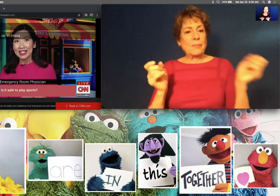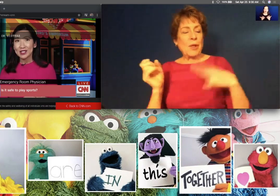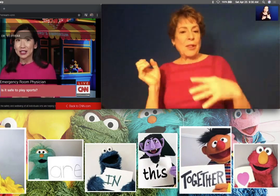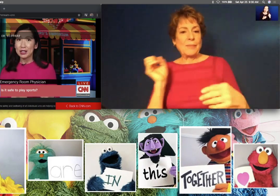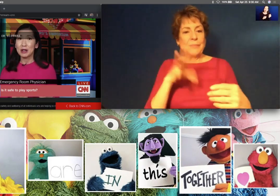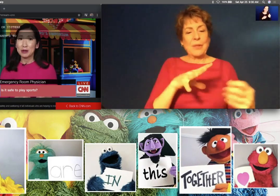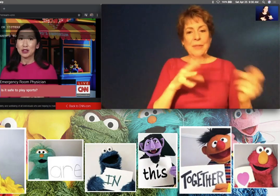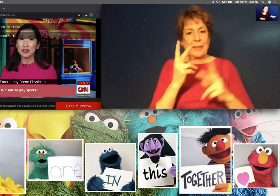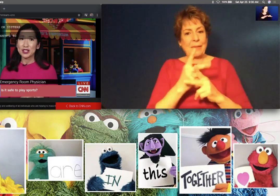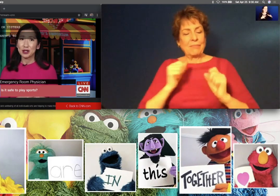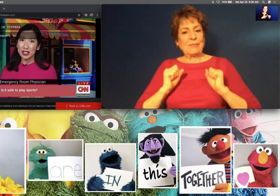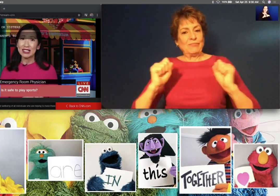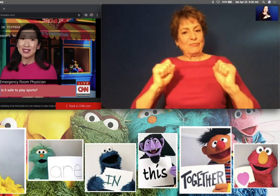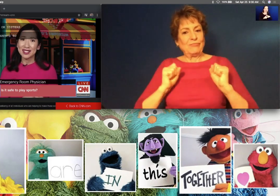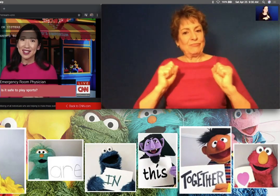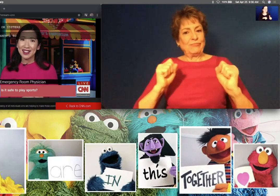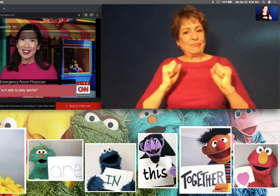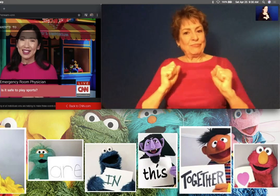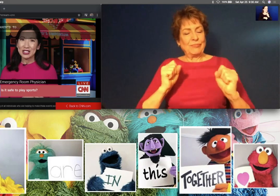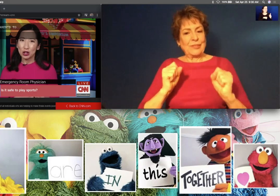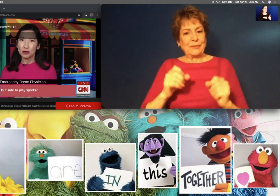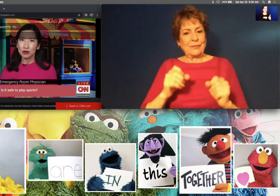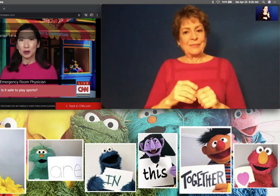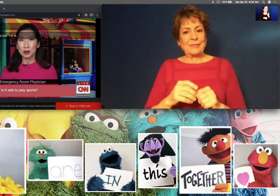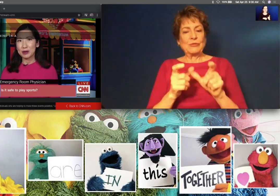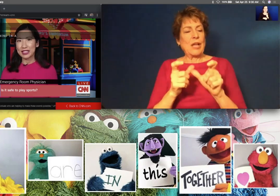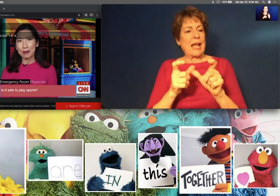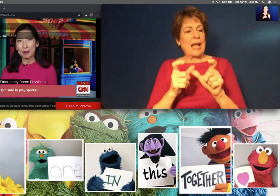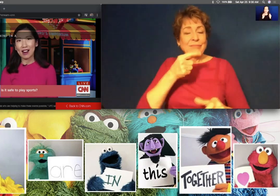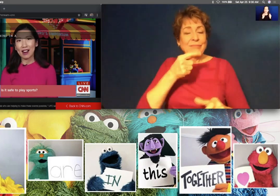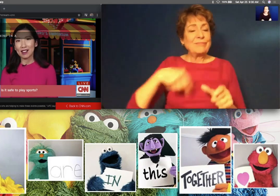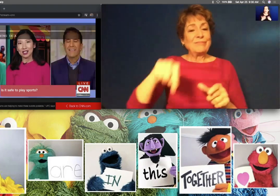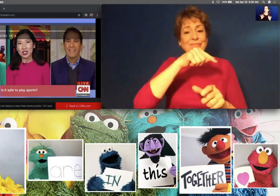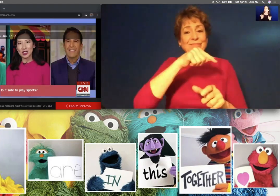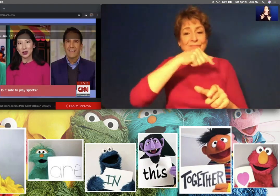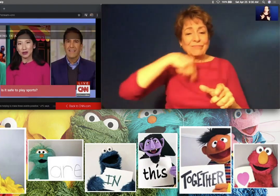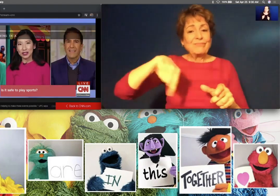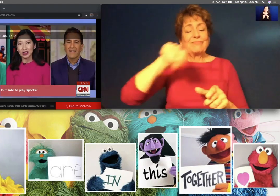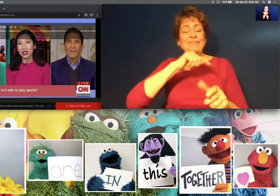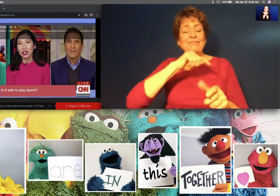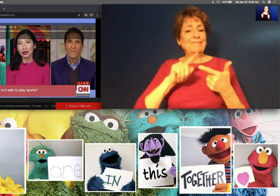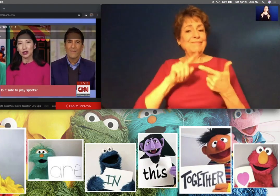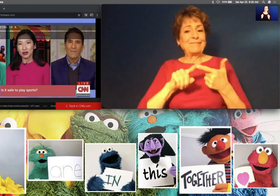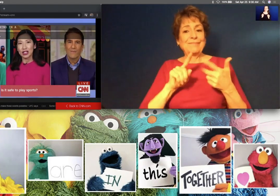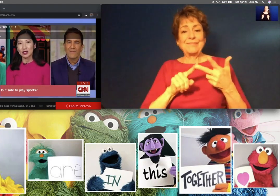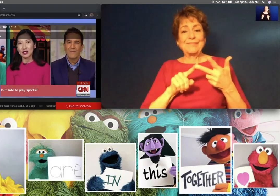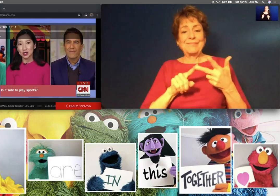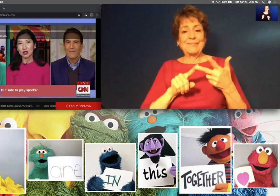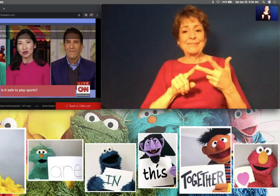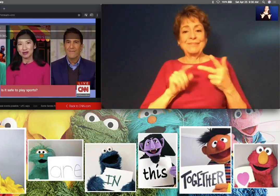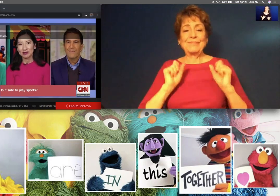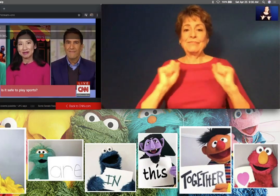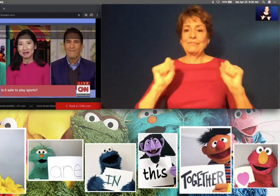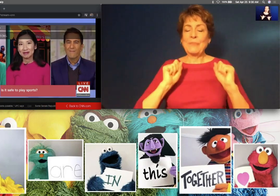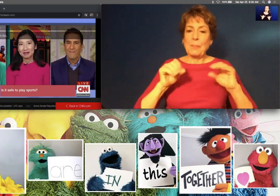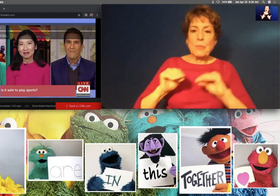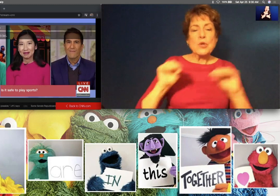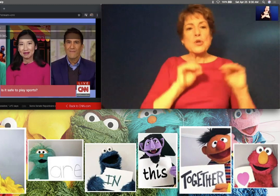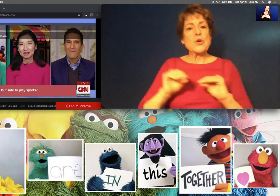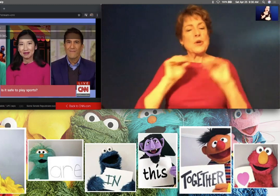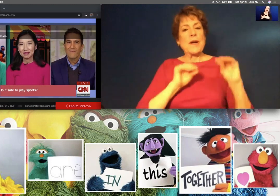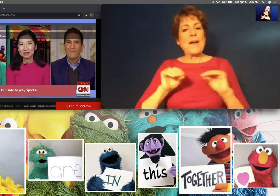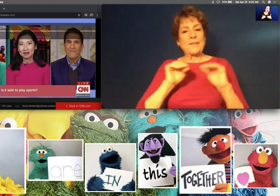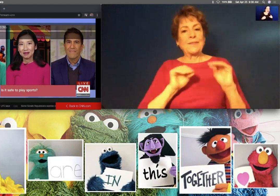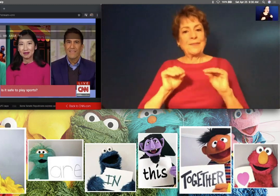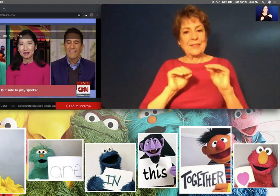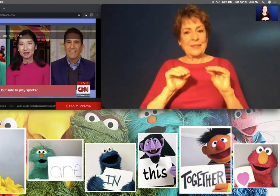nearby. So keep up your physical fitness, and hopefully you'll be able to get back on the baseball field with all your friends soon. Sort of like keeping